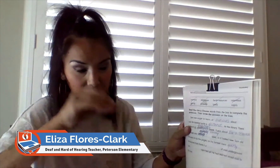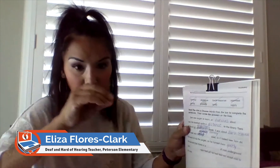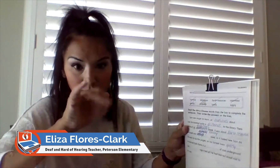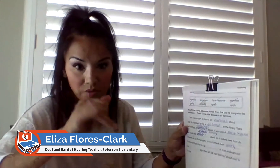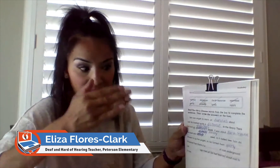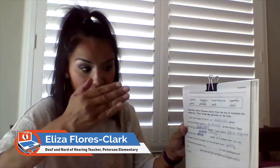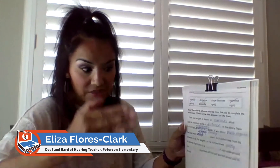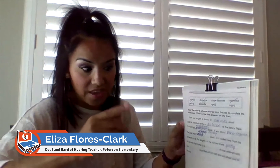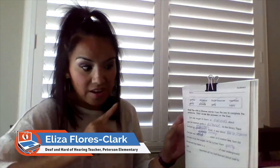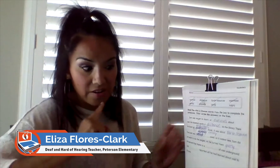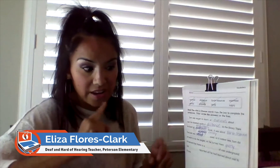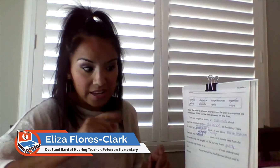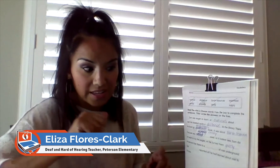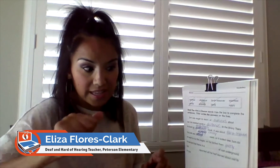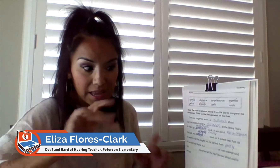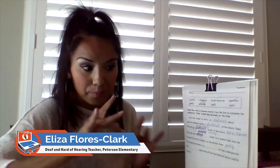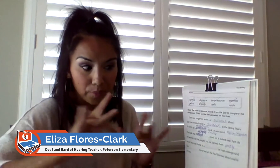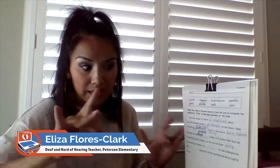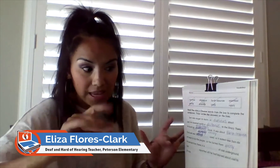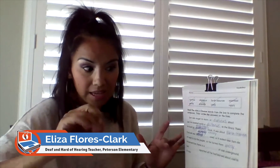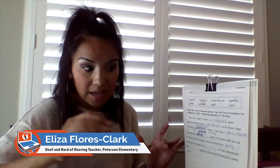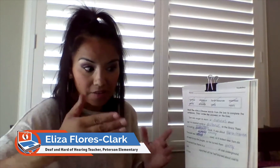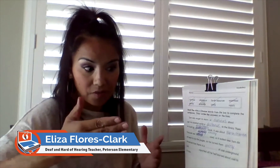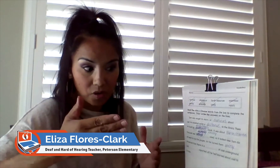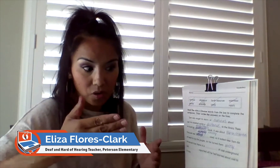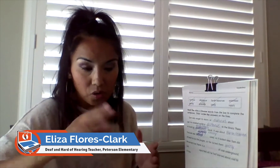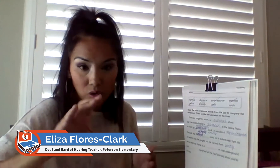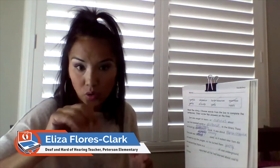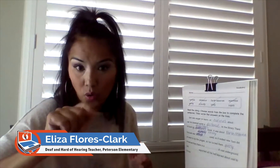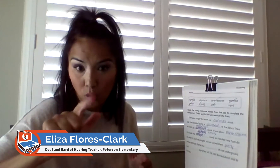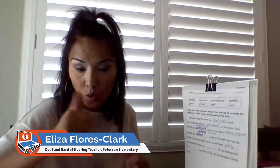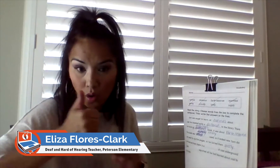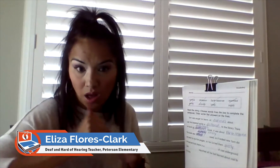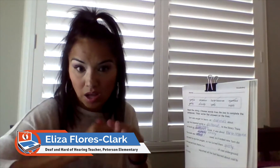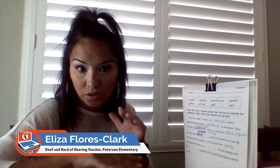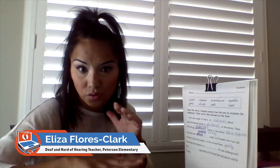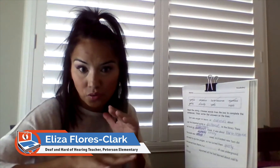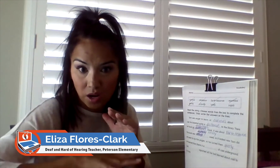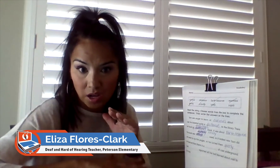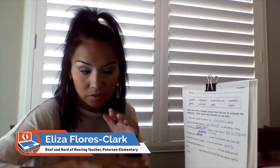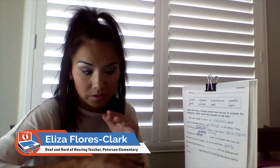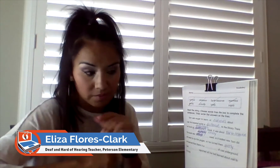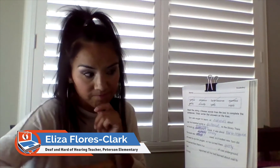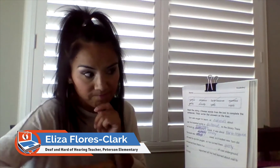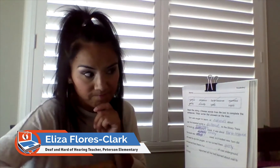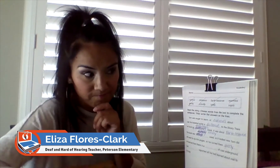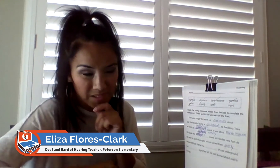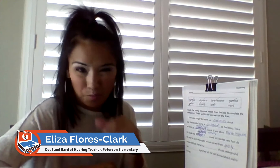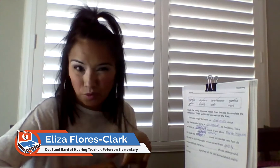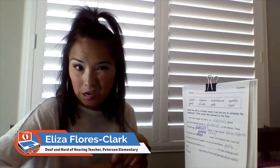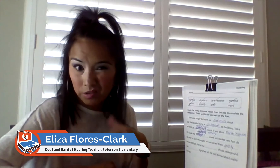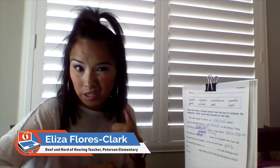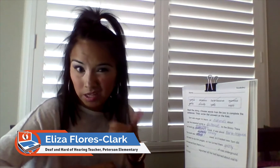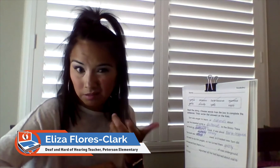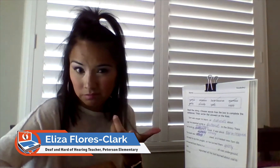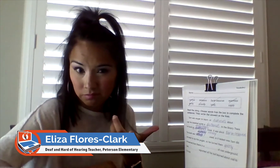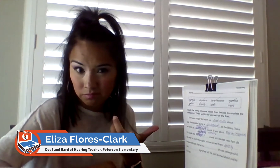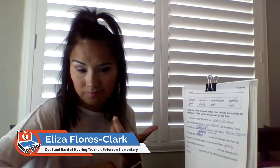learned that there is a blank of coal underground. Proudly?